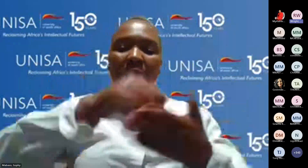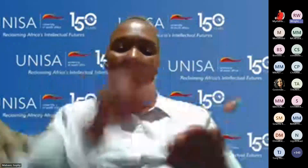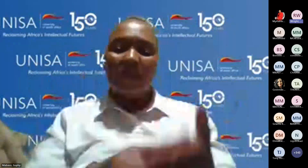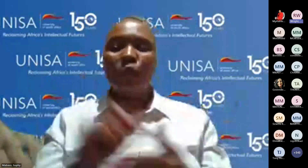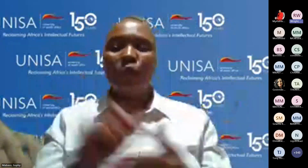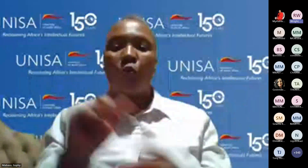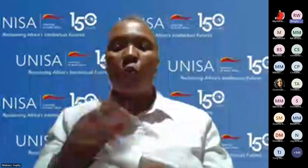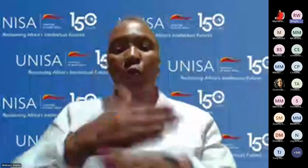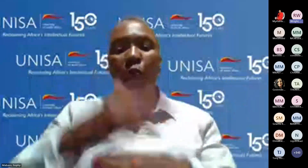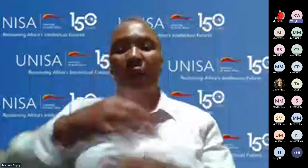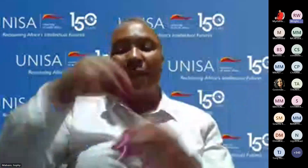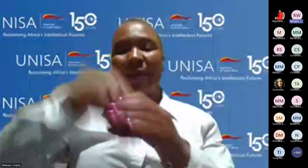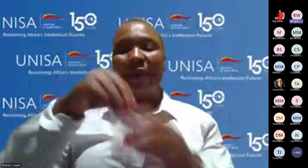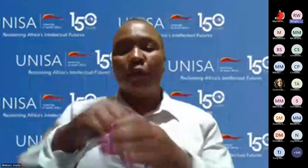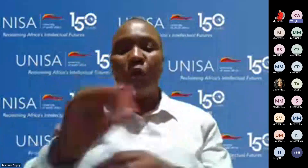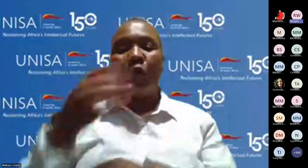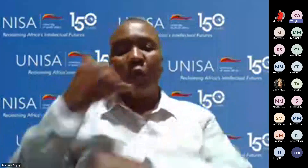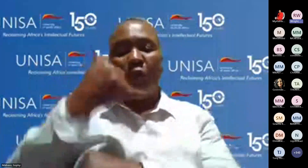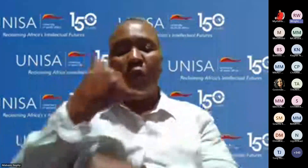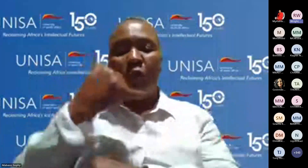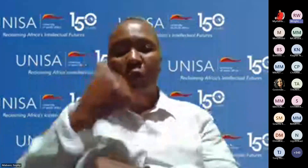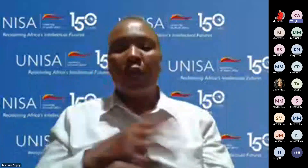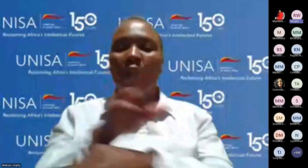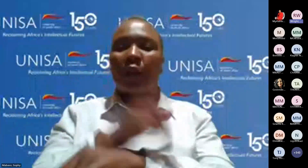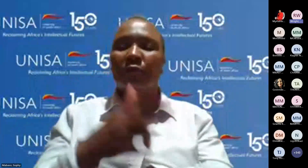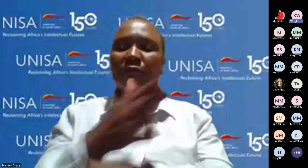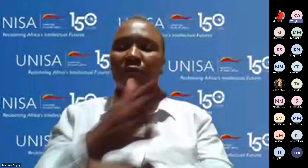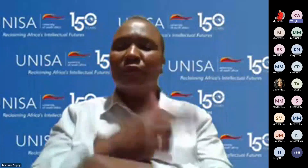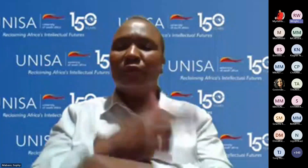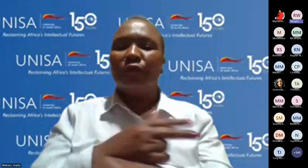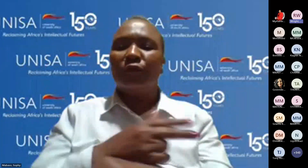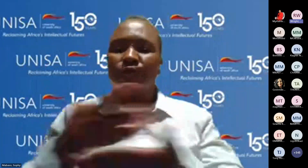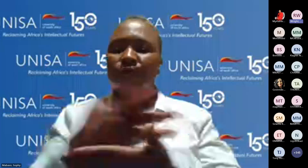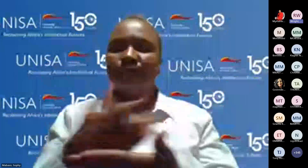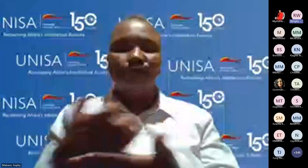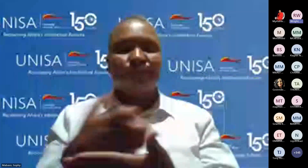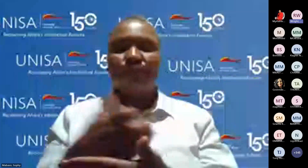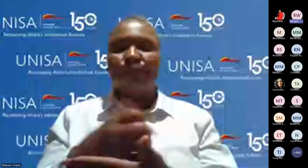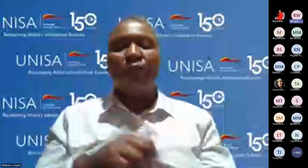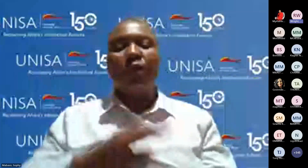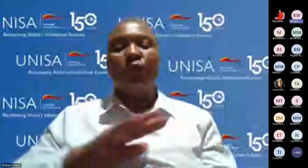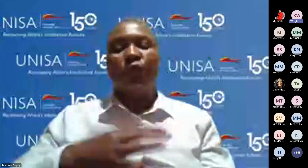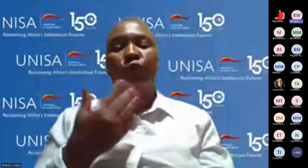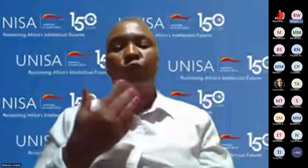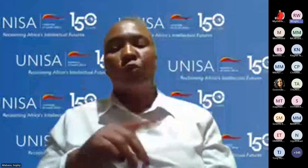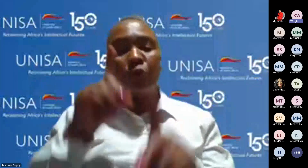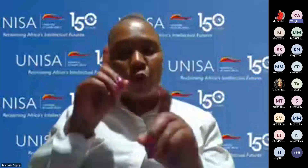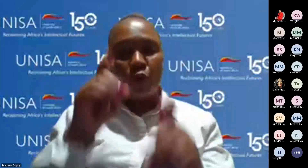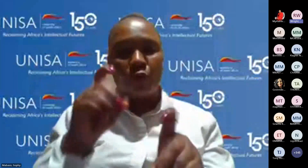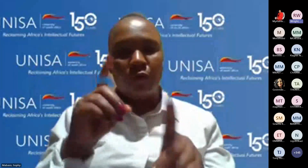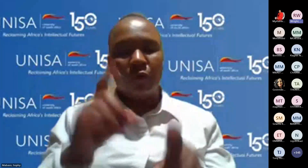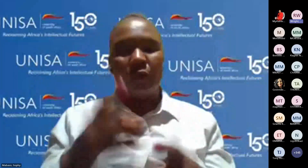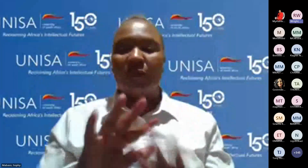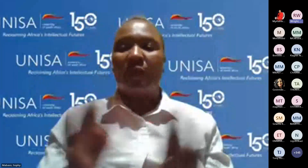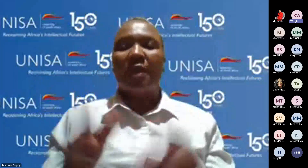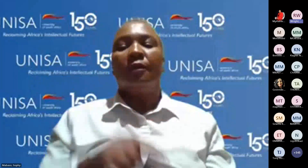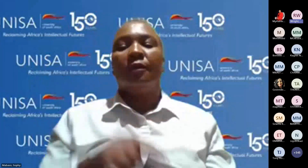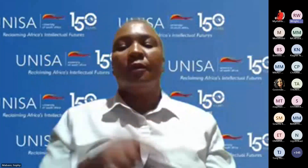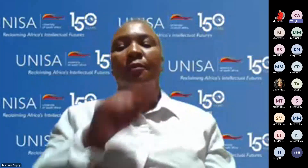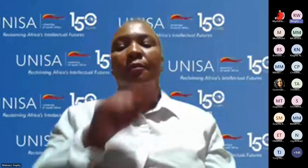It doesn't record video the whole time. It only records audio and will prompt you to take a photo. Whereas